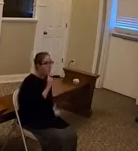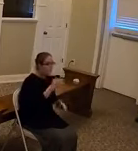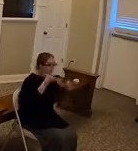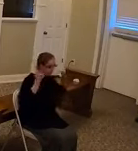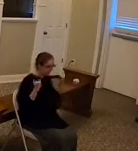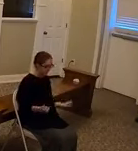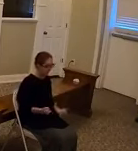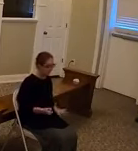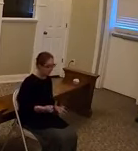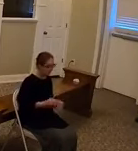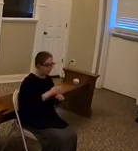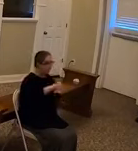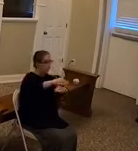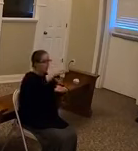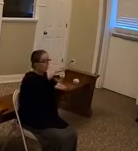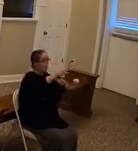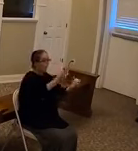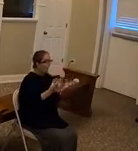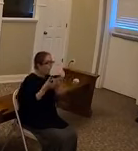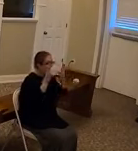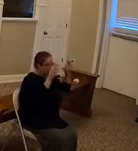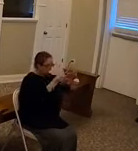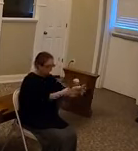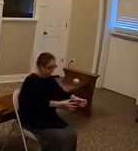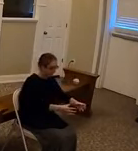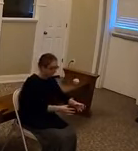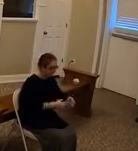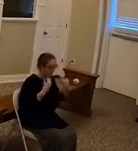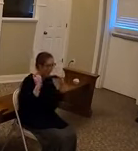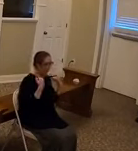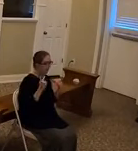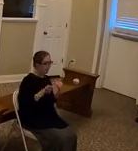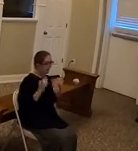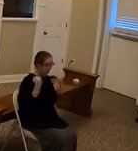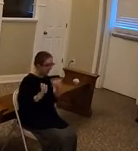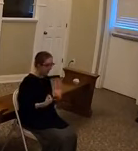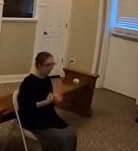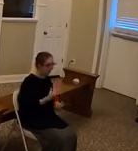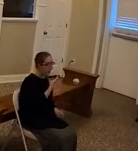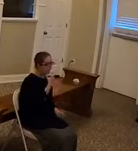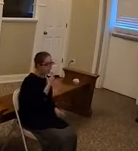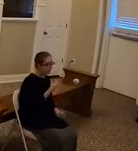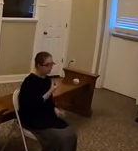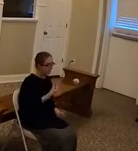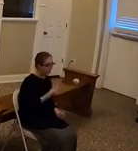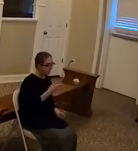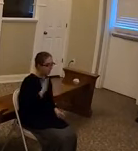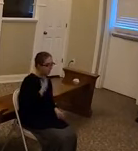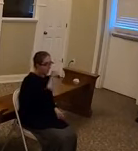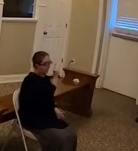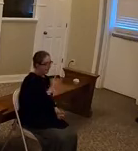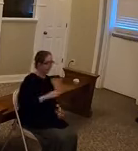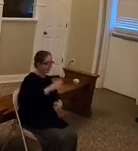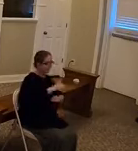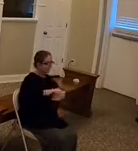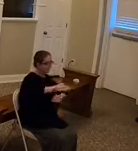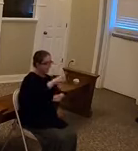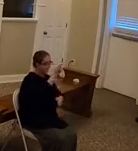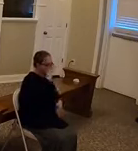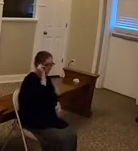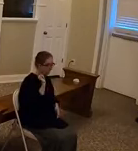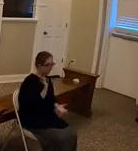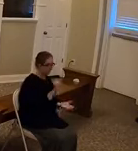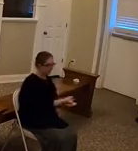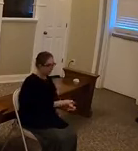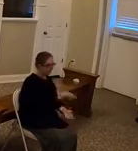are now to up here where I want to place them. I've got to have those Gentiles in my kingdom. And because